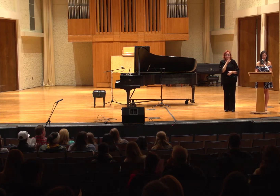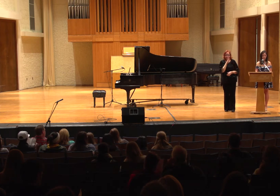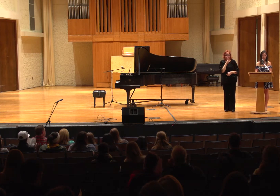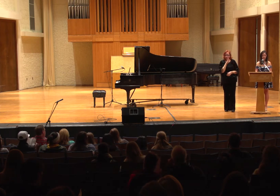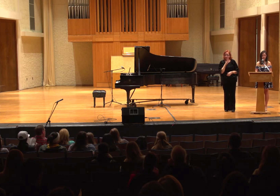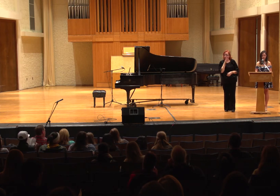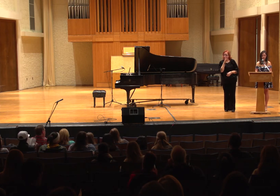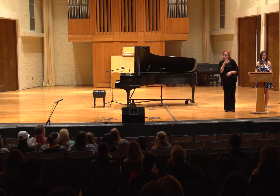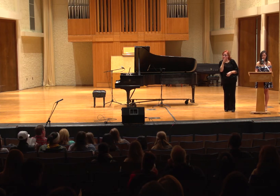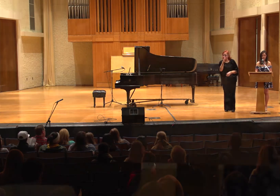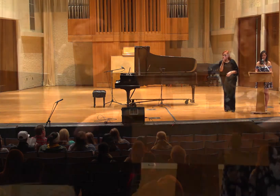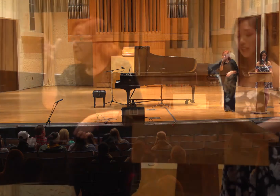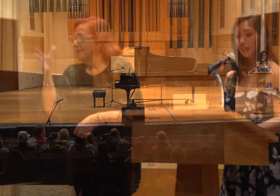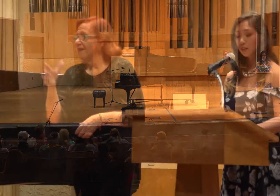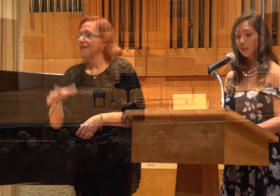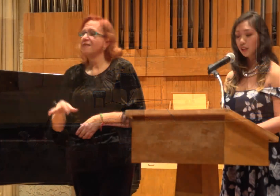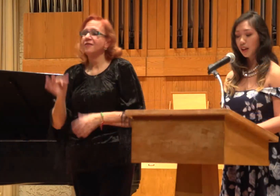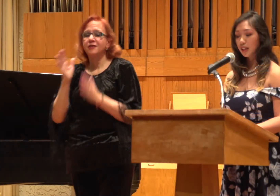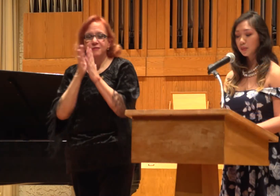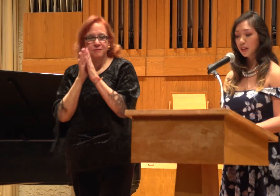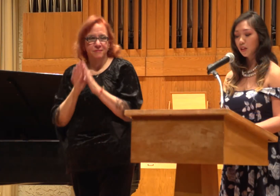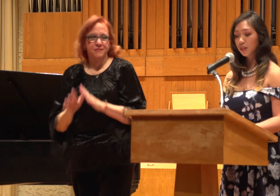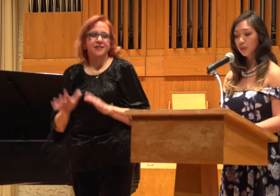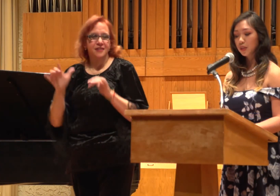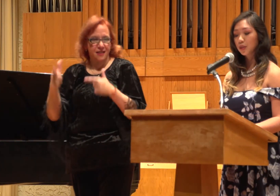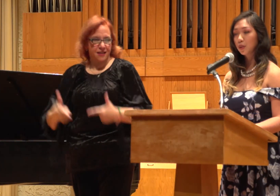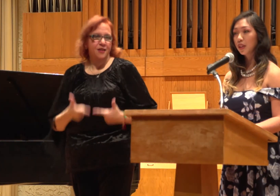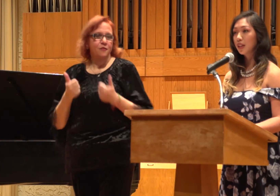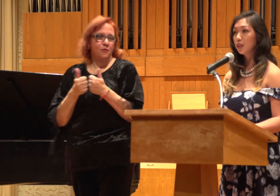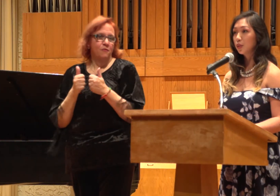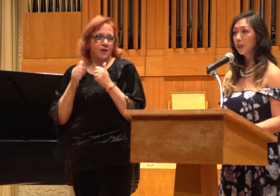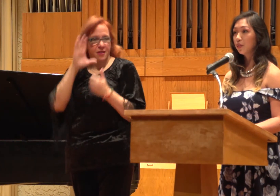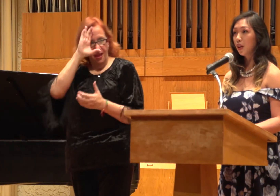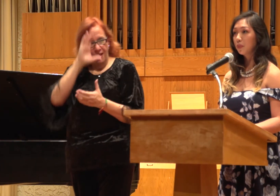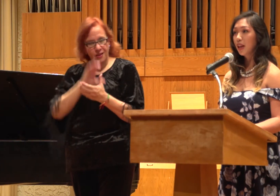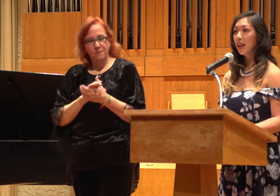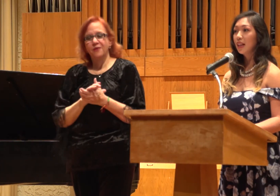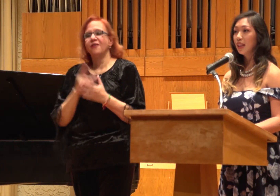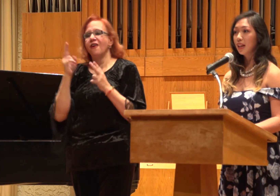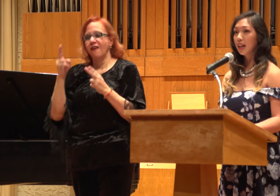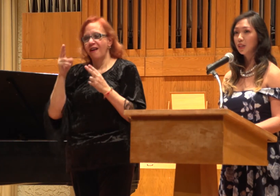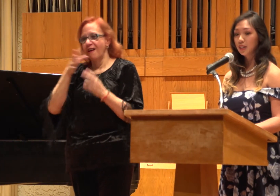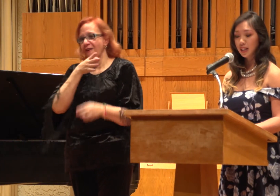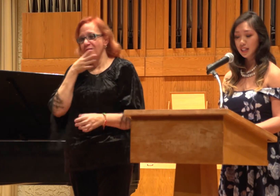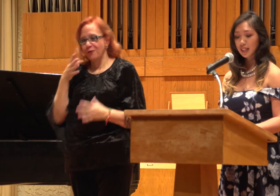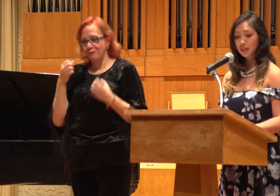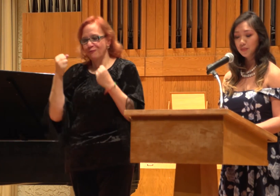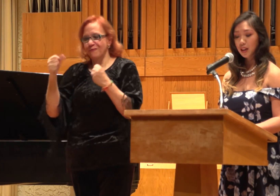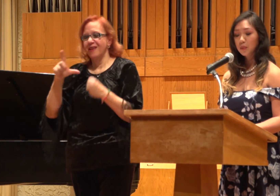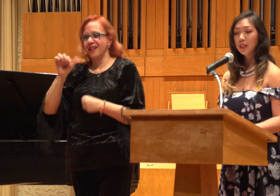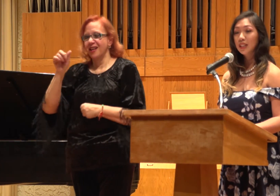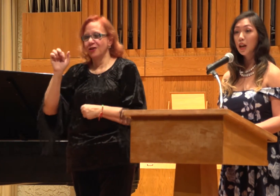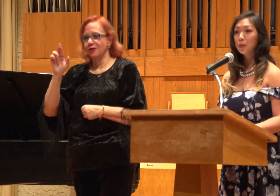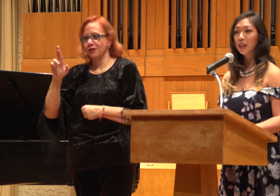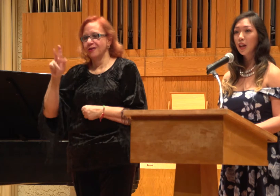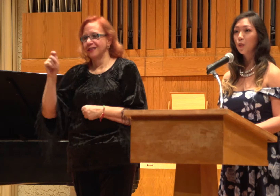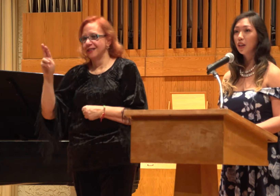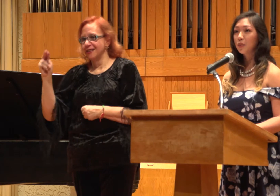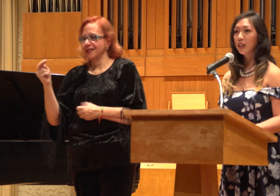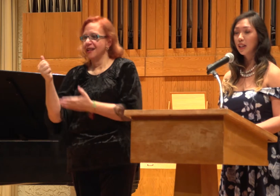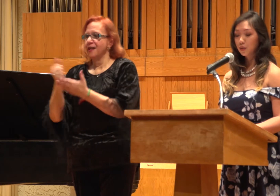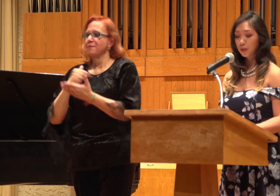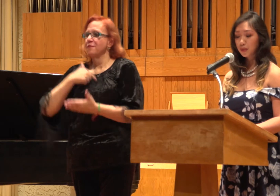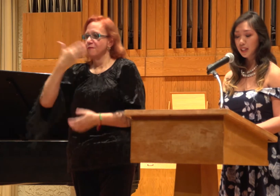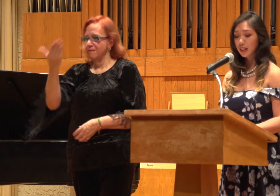grandmother, she finds solace in residing with her husband on their restored historic farm in Lancaster, Tennessee. Please help me